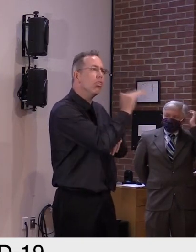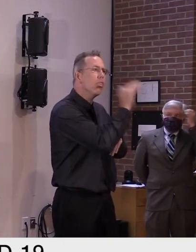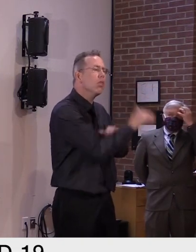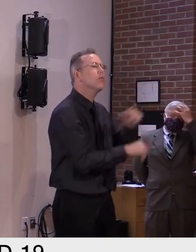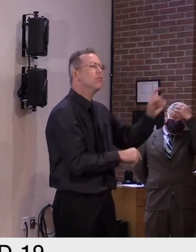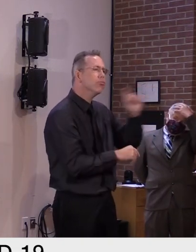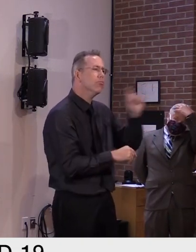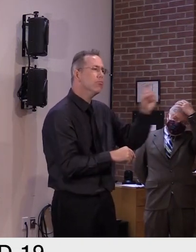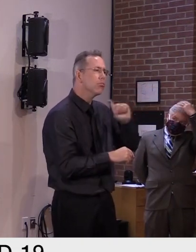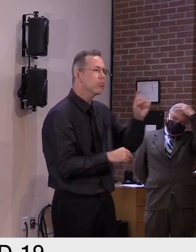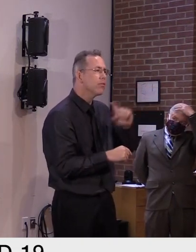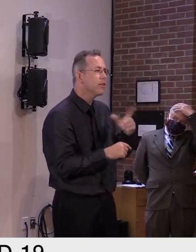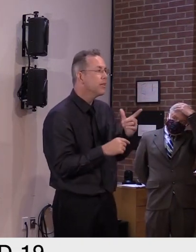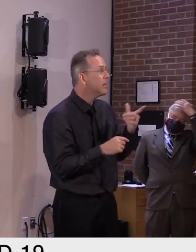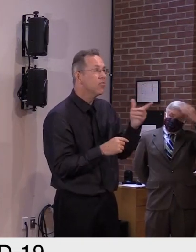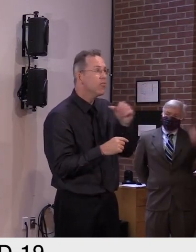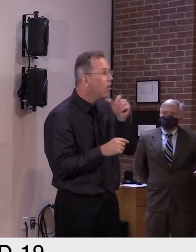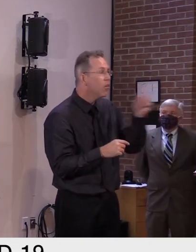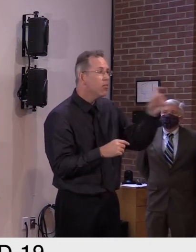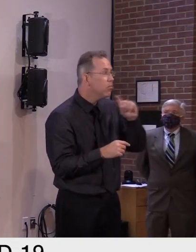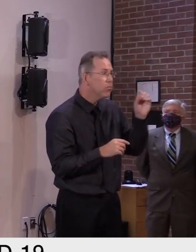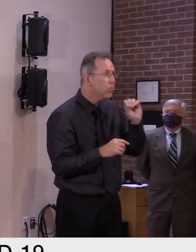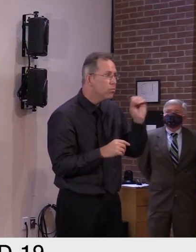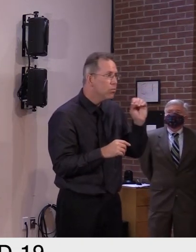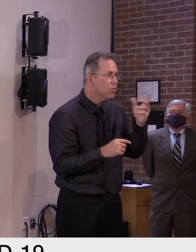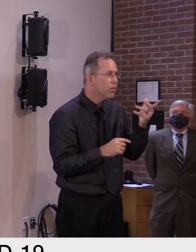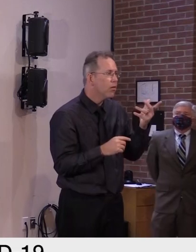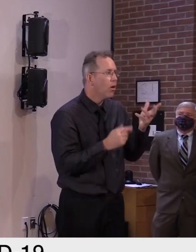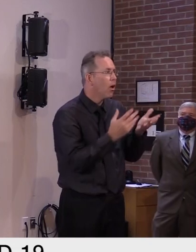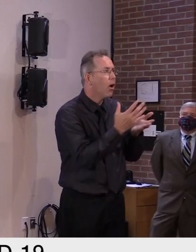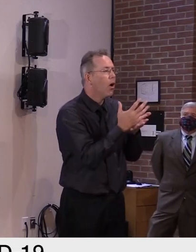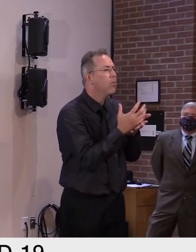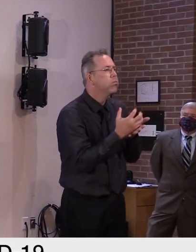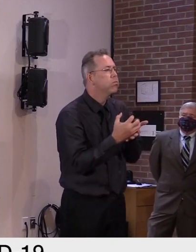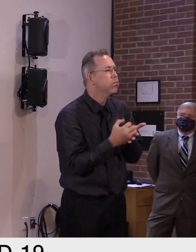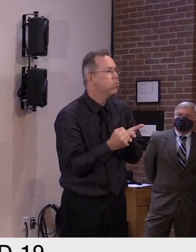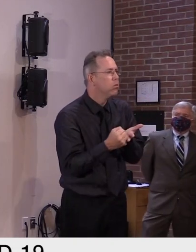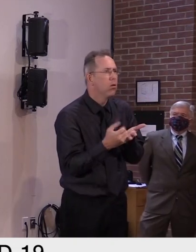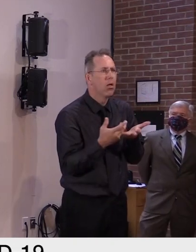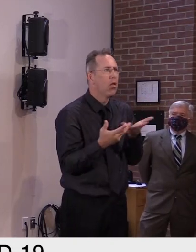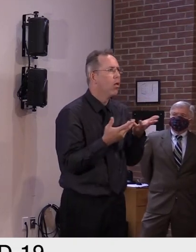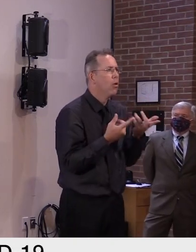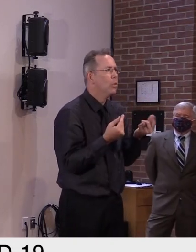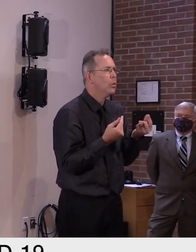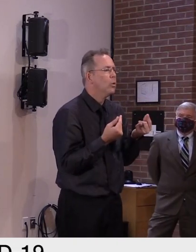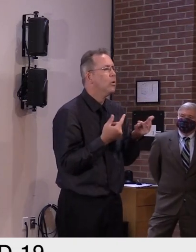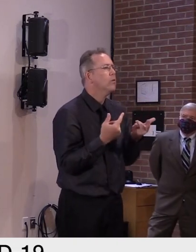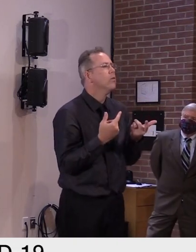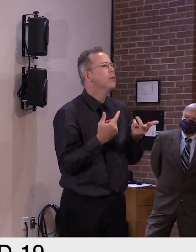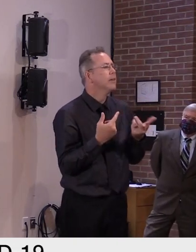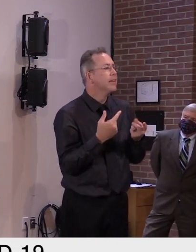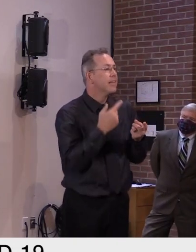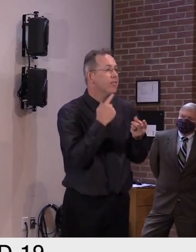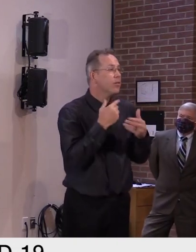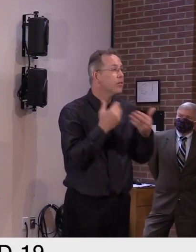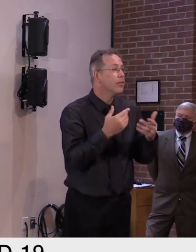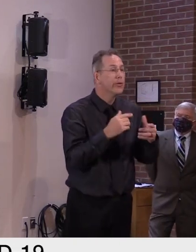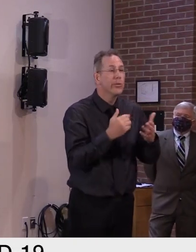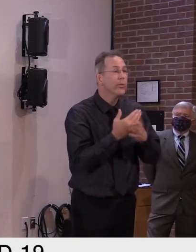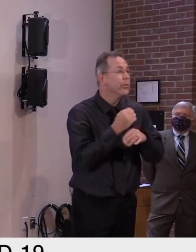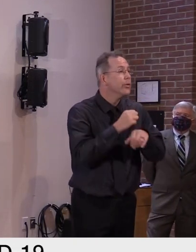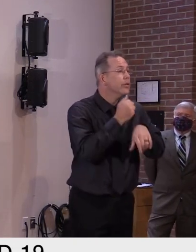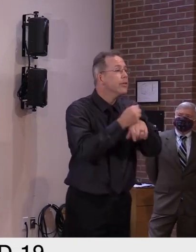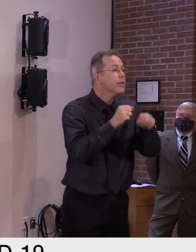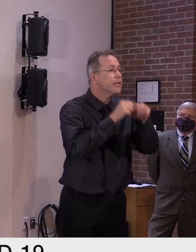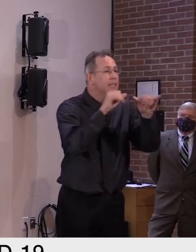the supply chain in general for some of these tests. So we don't want to start a testing strategy that's working and have to interrupt it